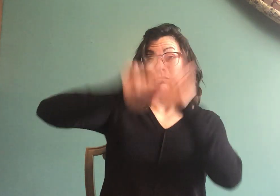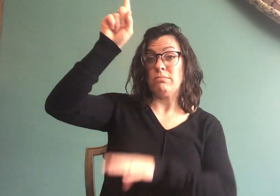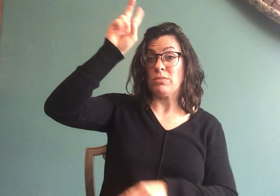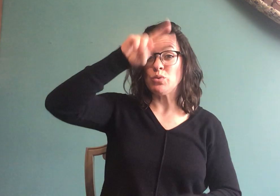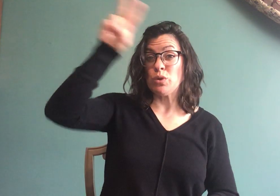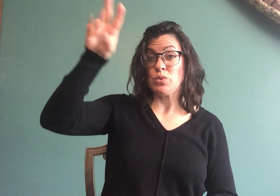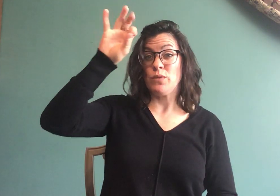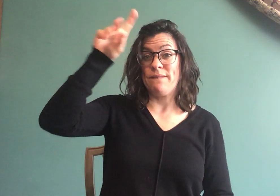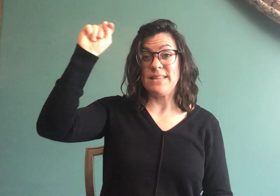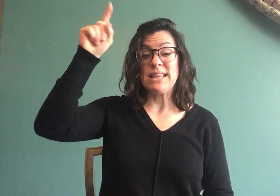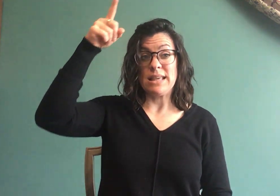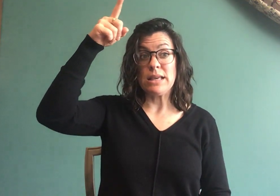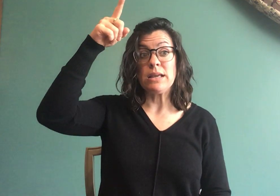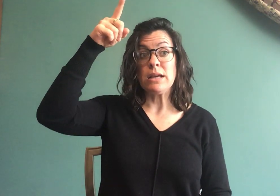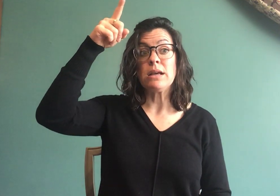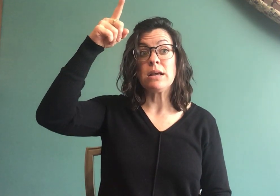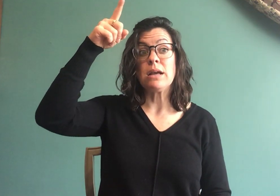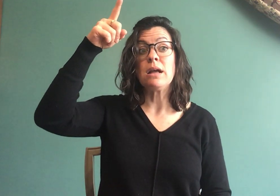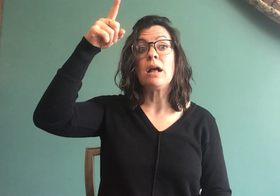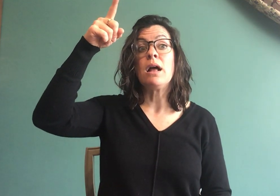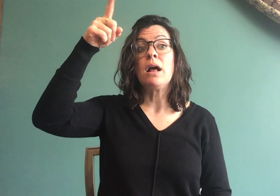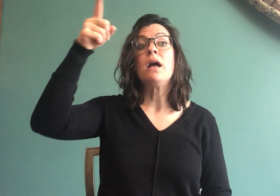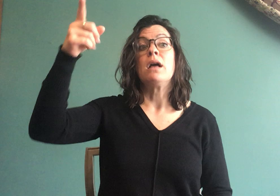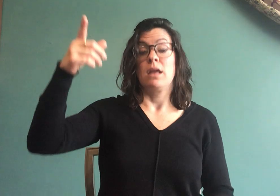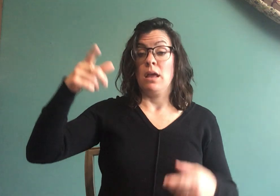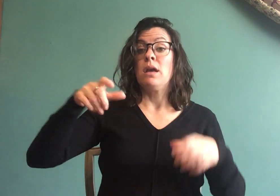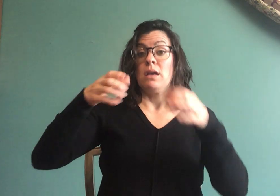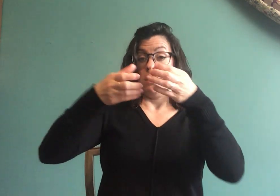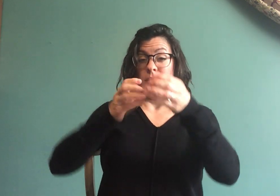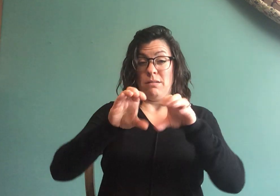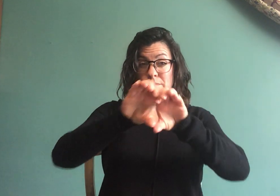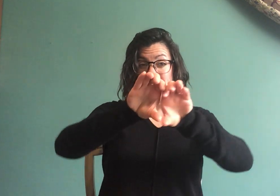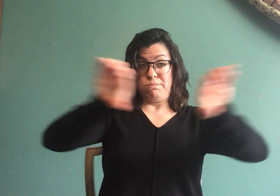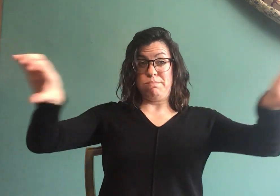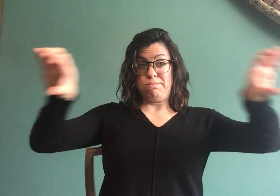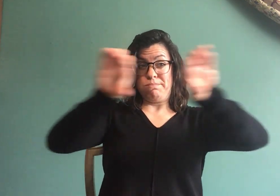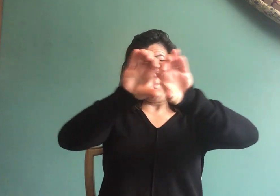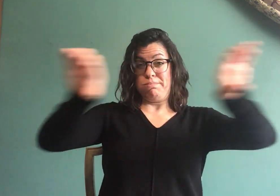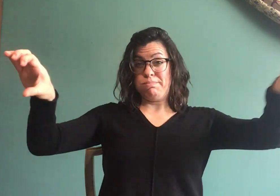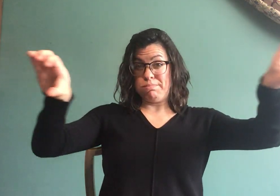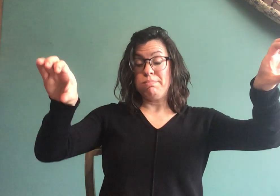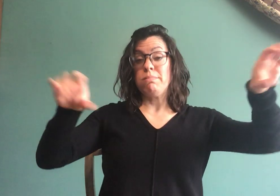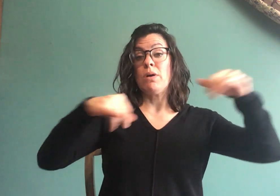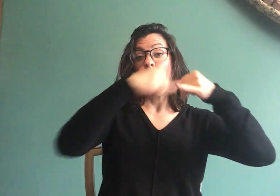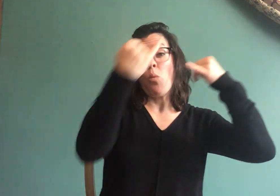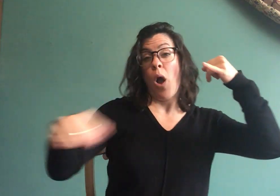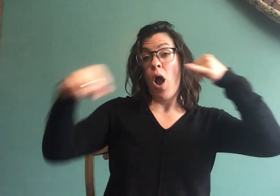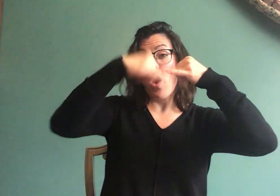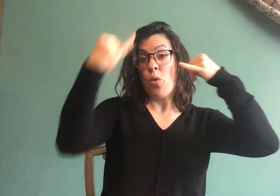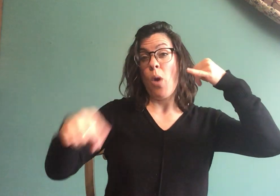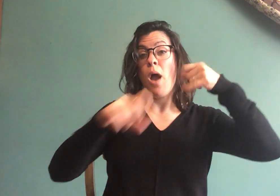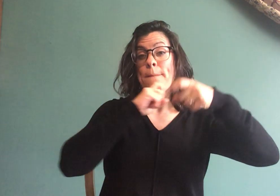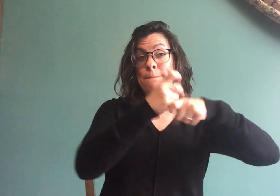this accident. He could have tied himself off. Could have tied himself off, okay. He would have still got electrocuted, though, wouldn't